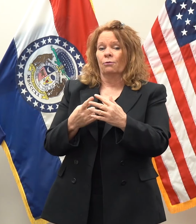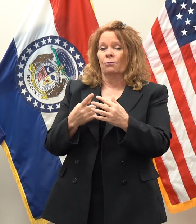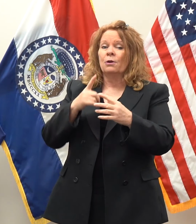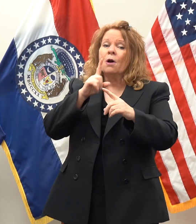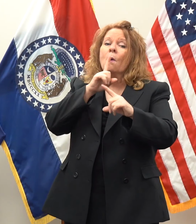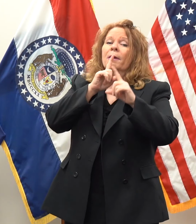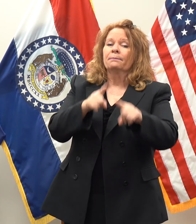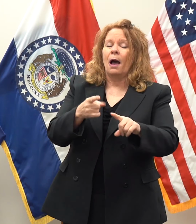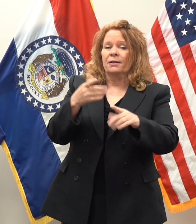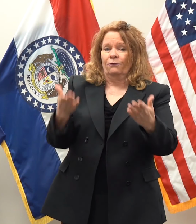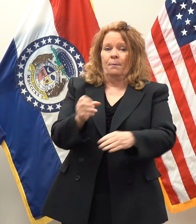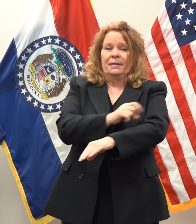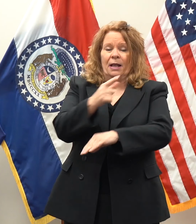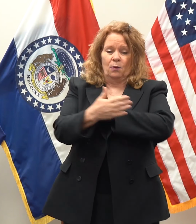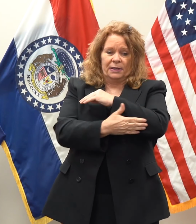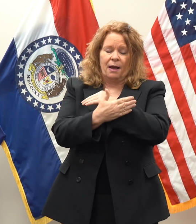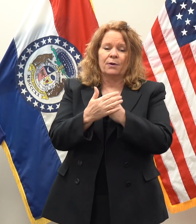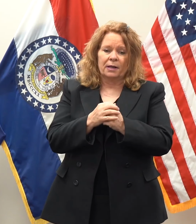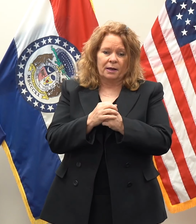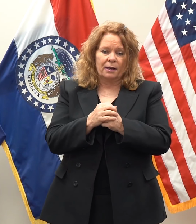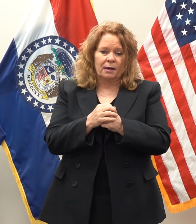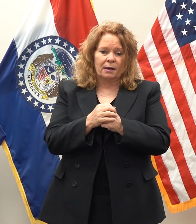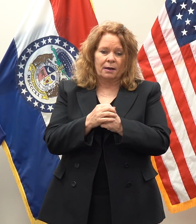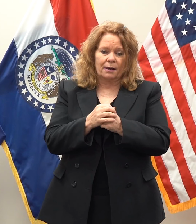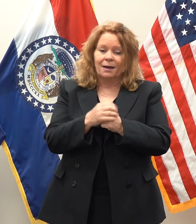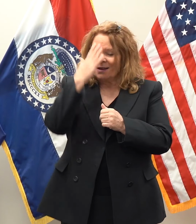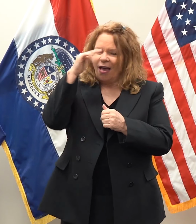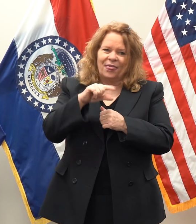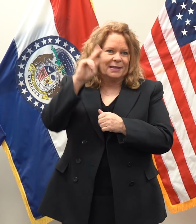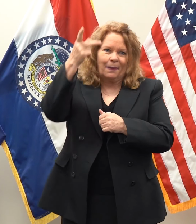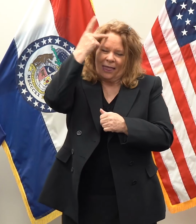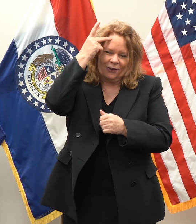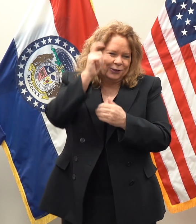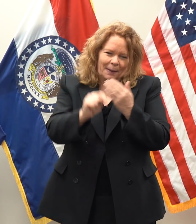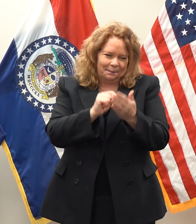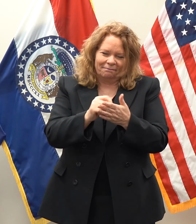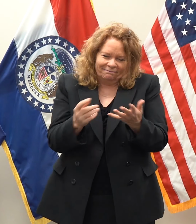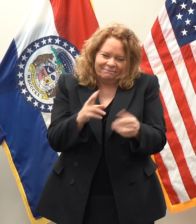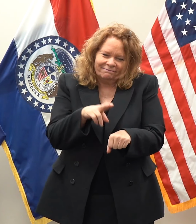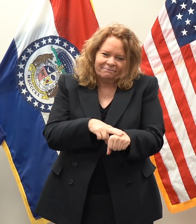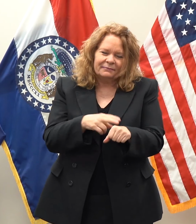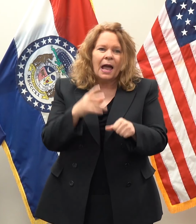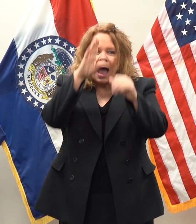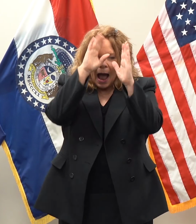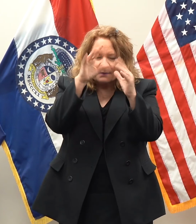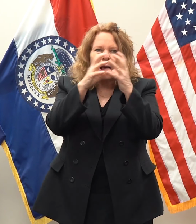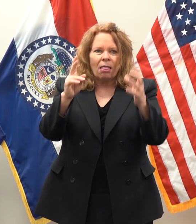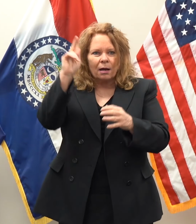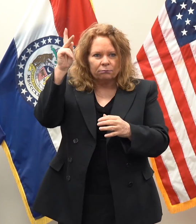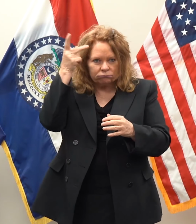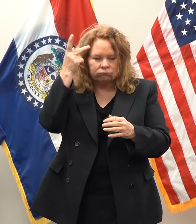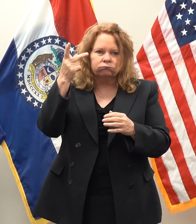from St. Louis County. You know, this is a political season, and I expect a lot of political